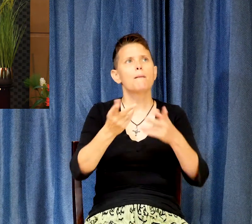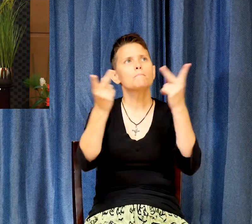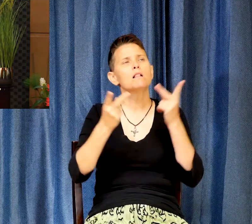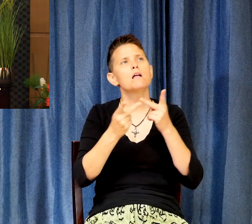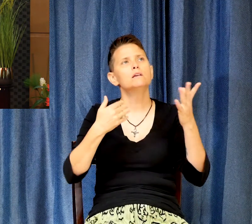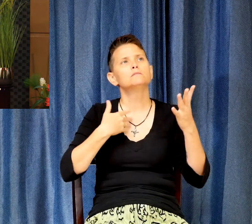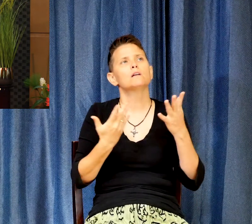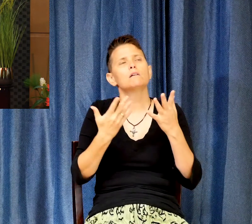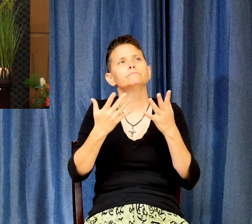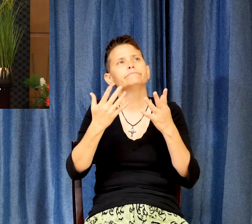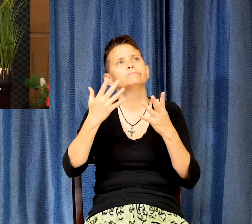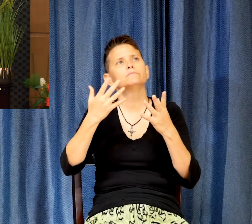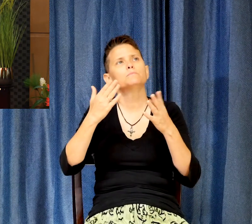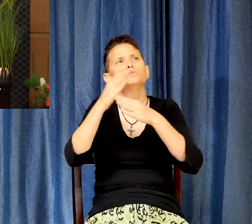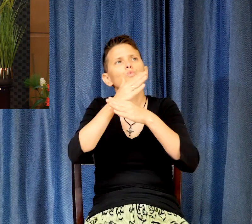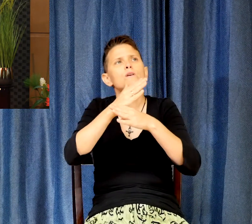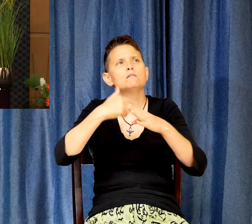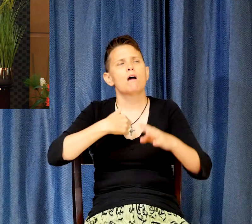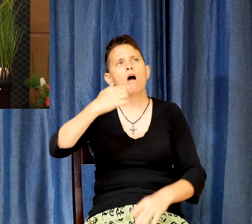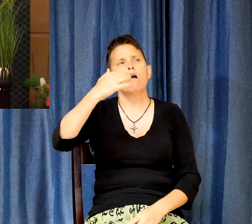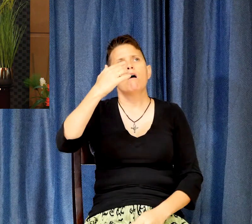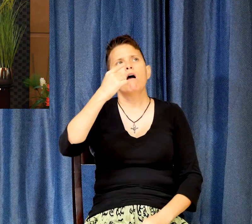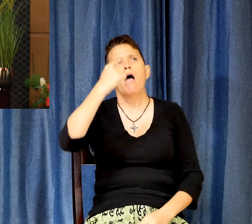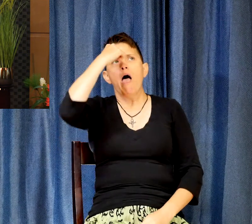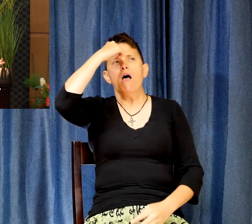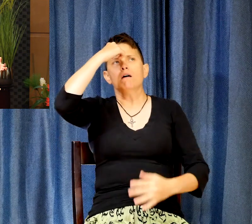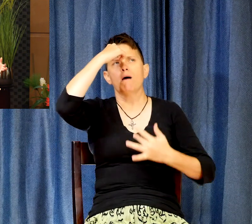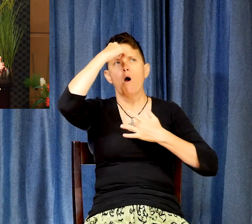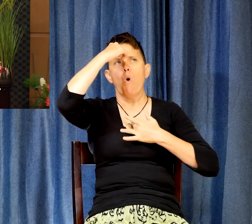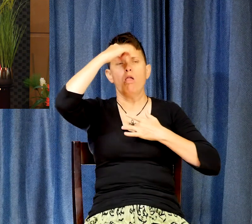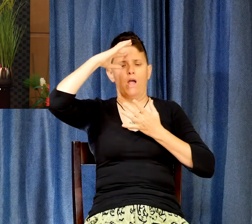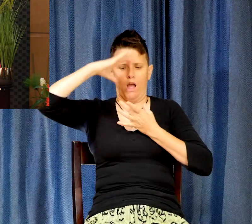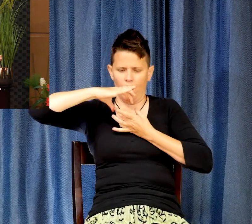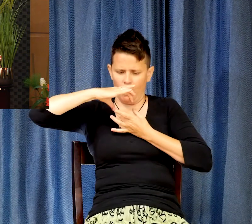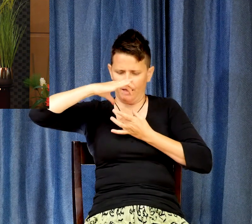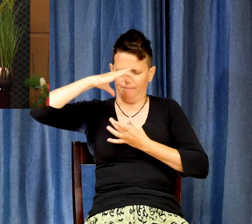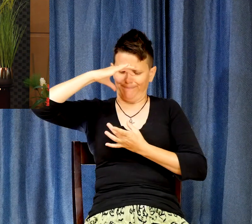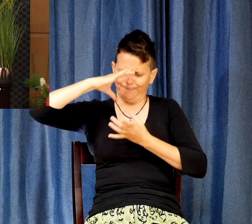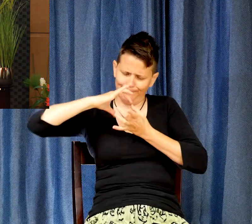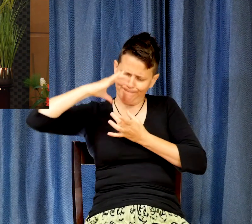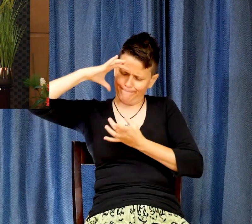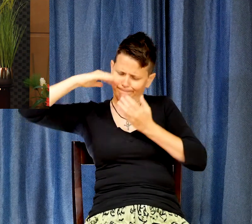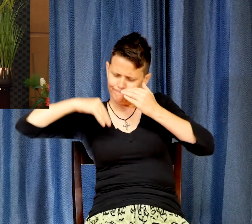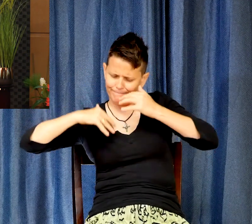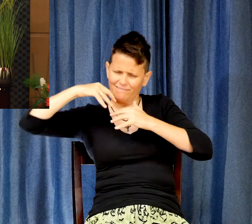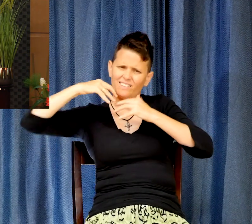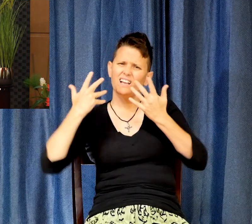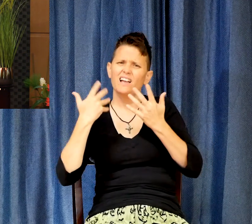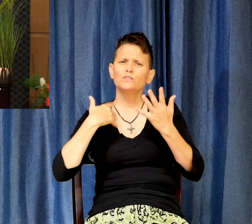and love, and of course, between this wrestle that we're all in of being human and